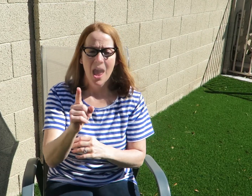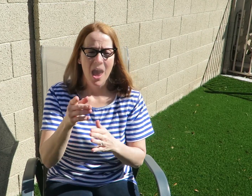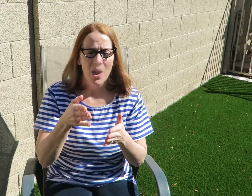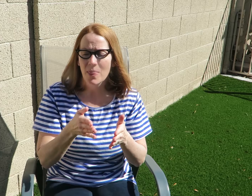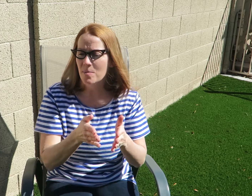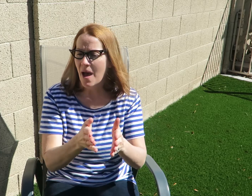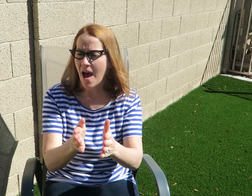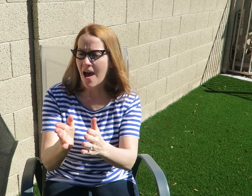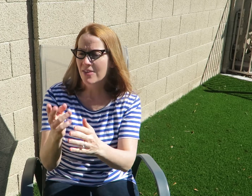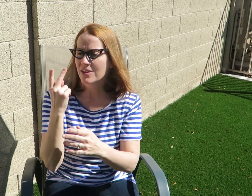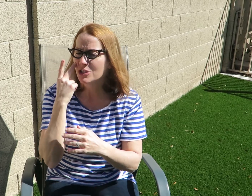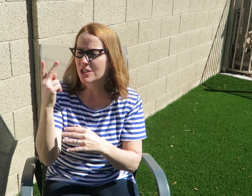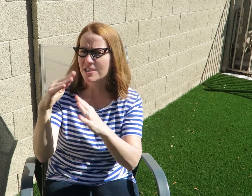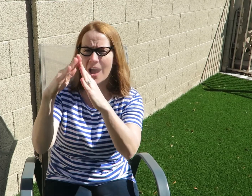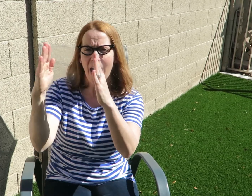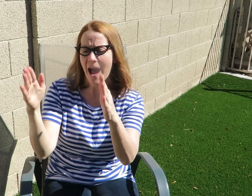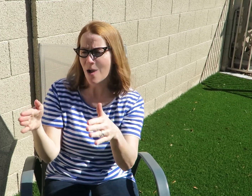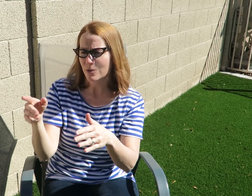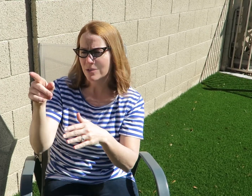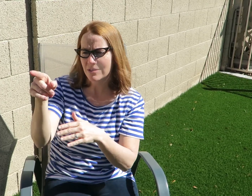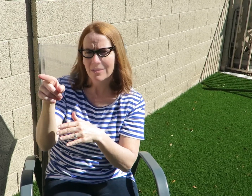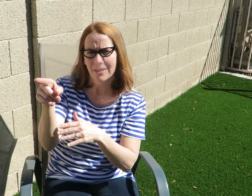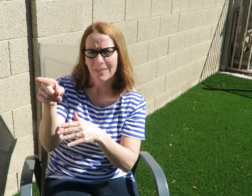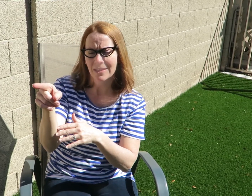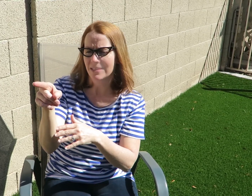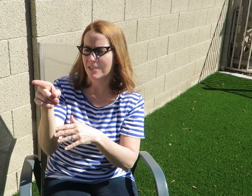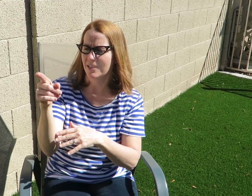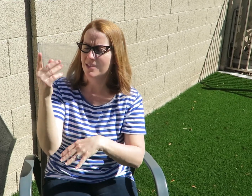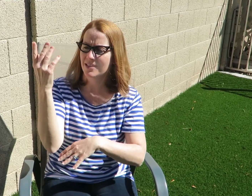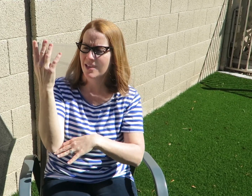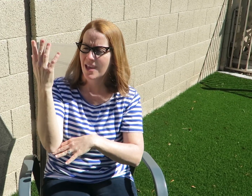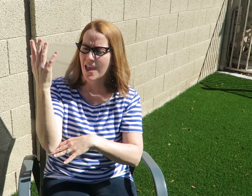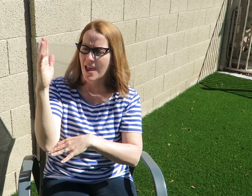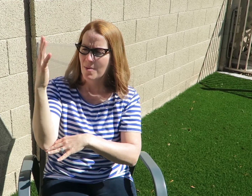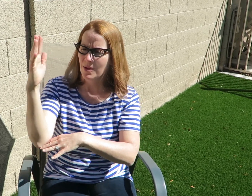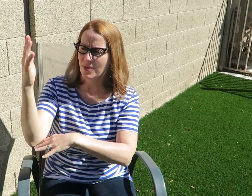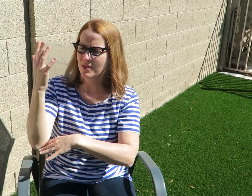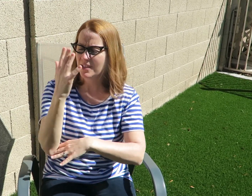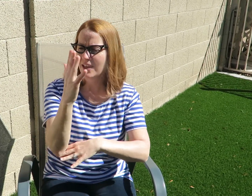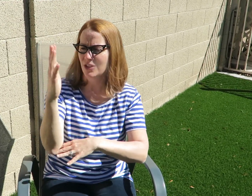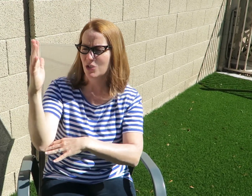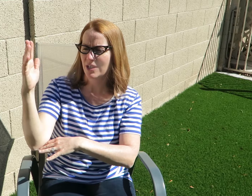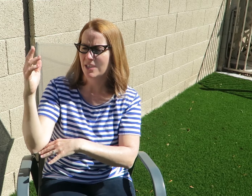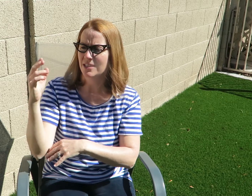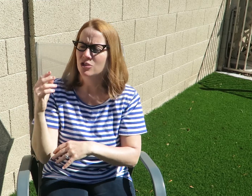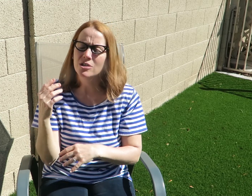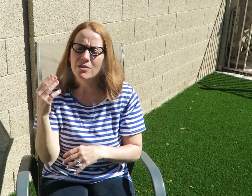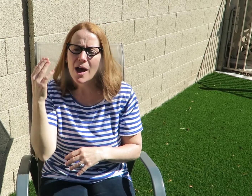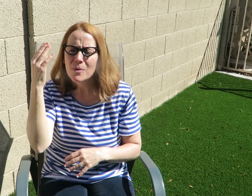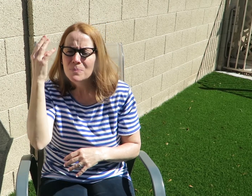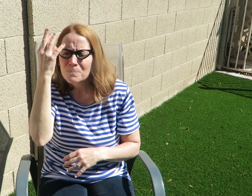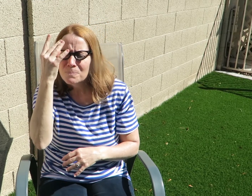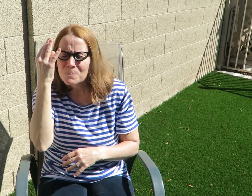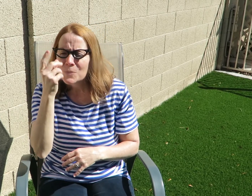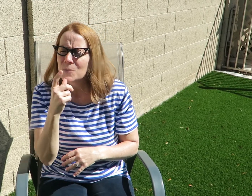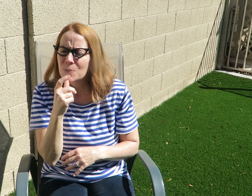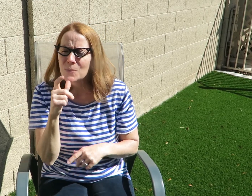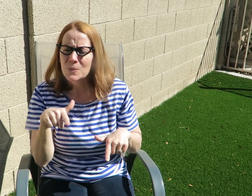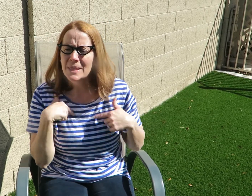And on the path, she saw a house in the distance, inside the trees. And she thought, who